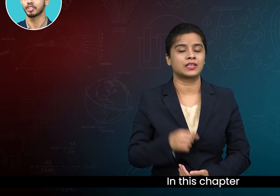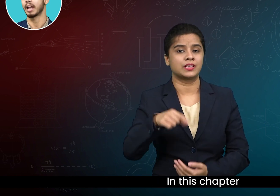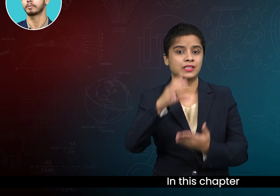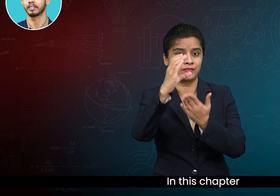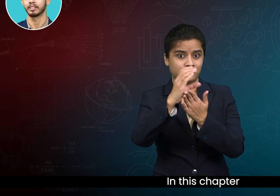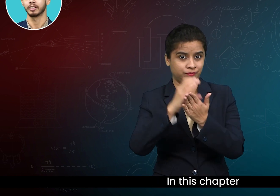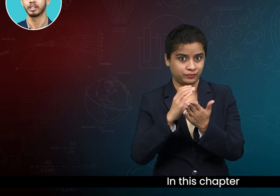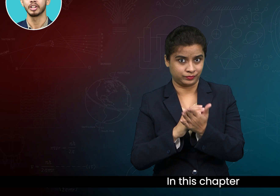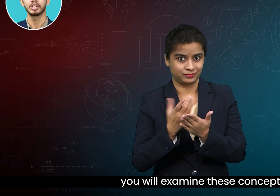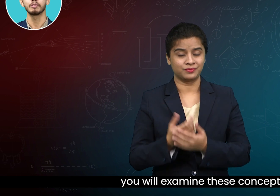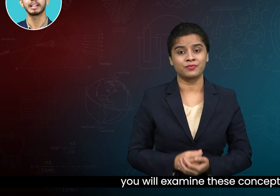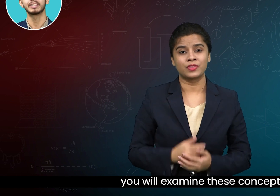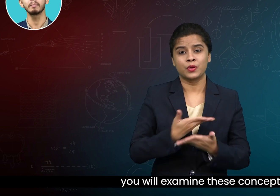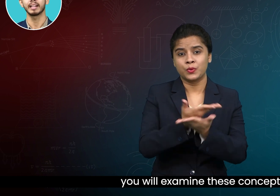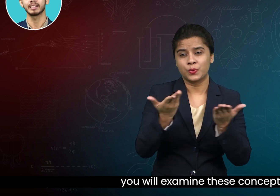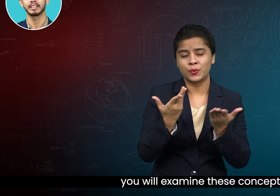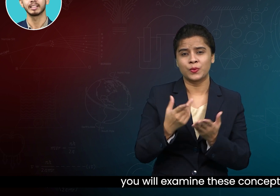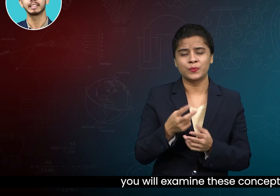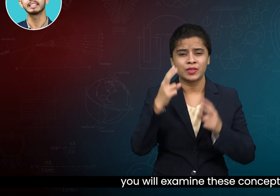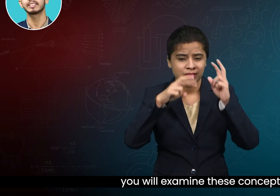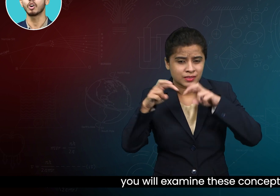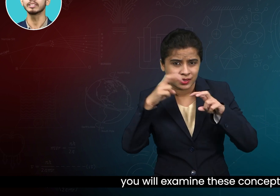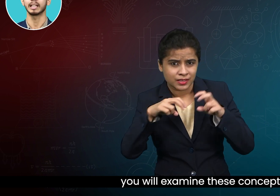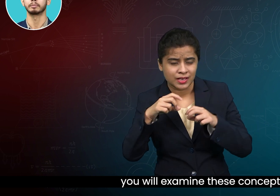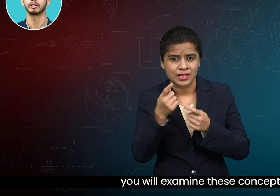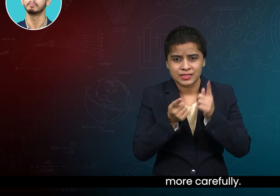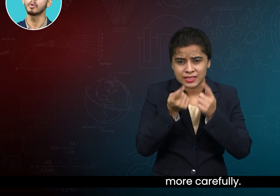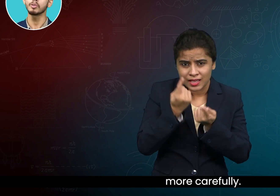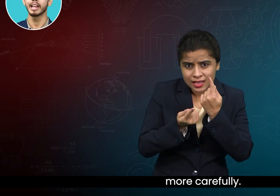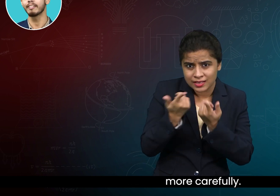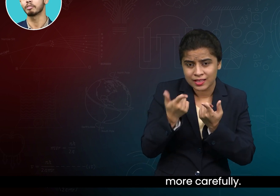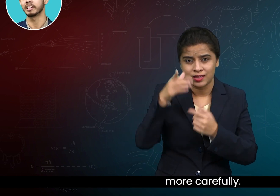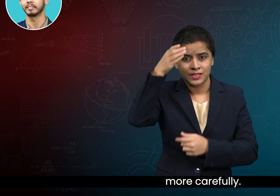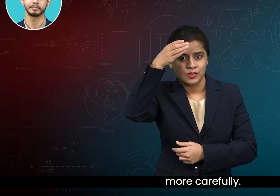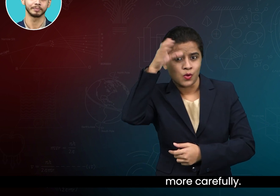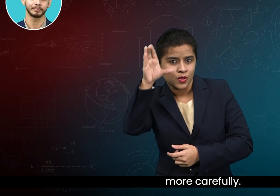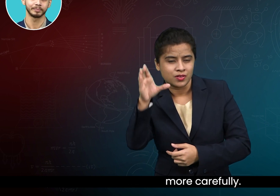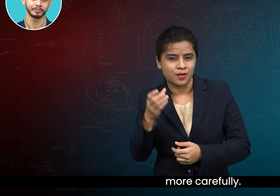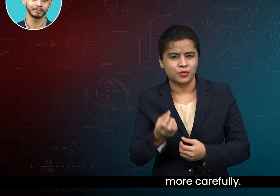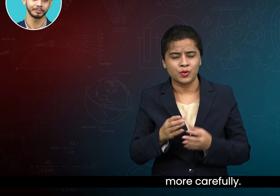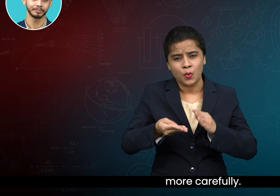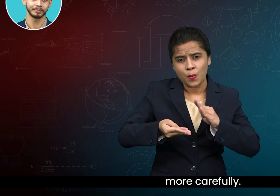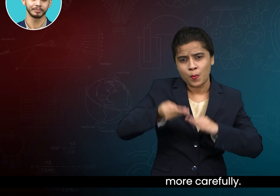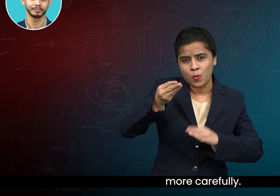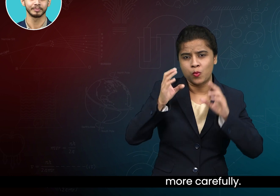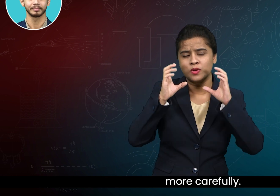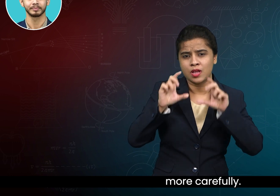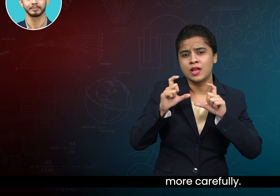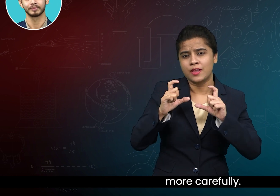In this chapter, you will examine these concepts more carefully.